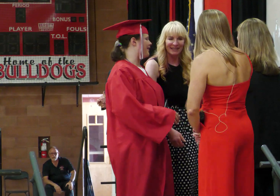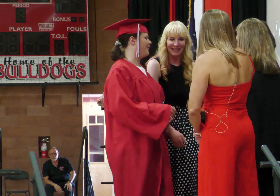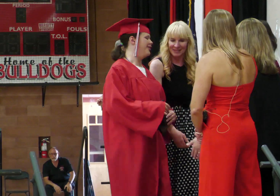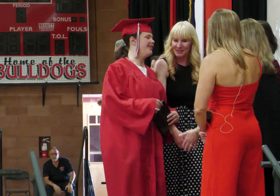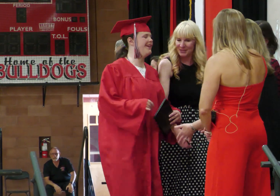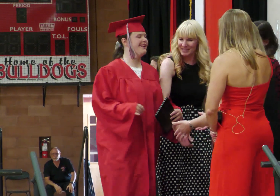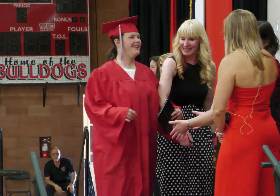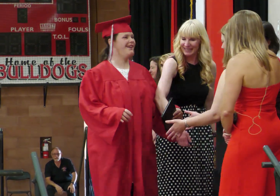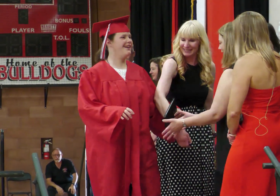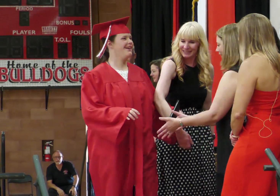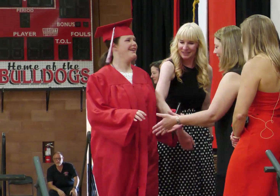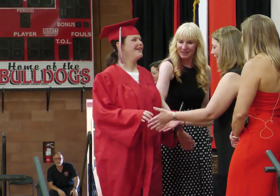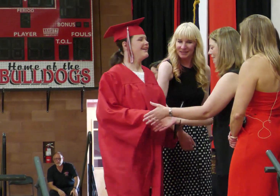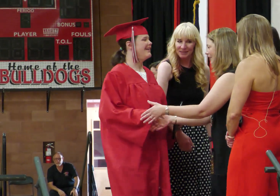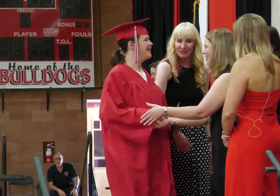Miss Kristen Huddleston,